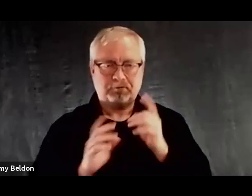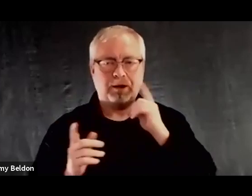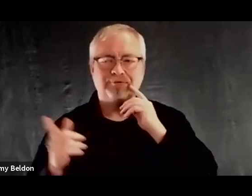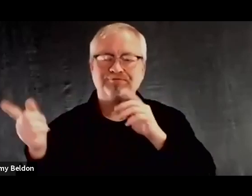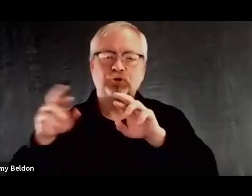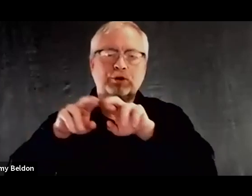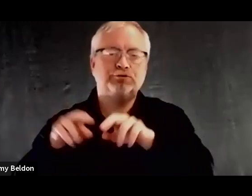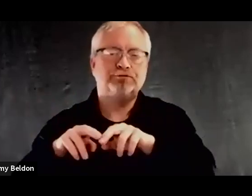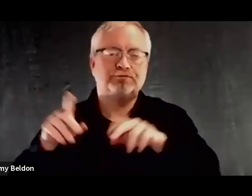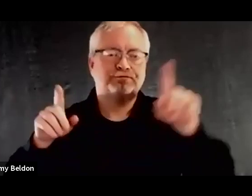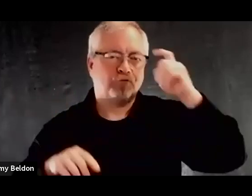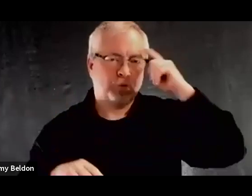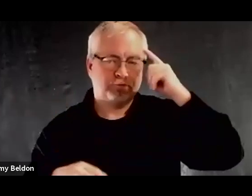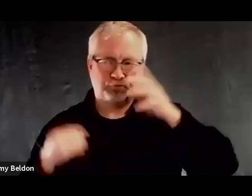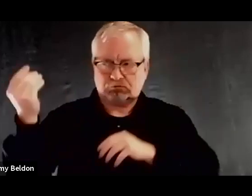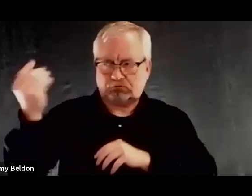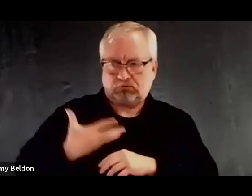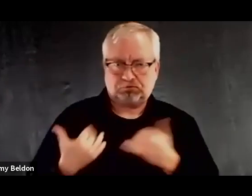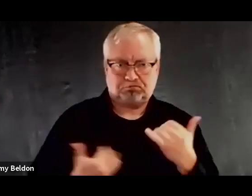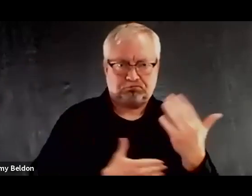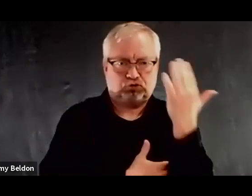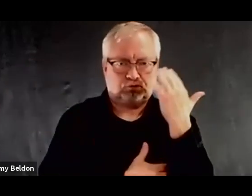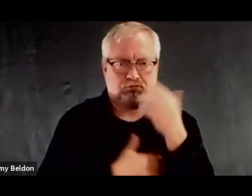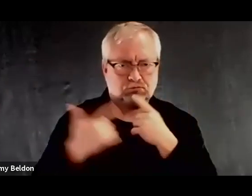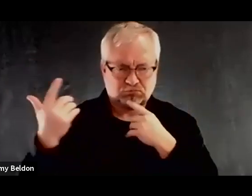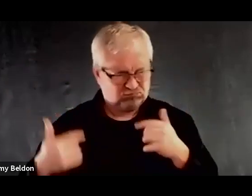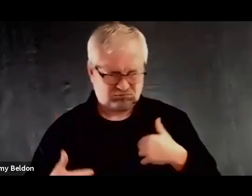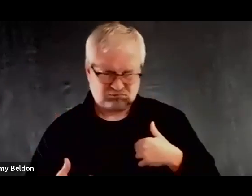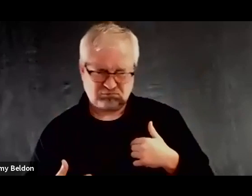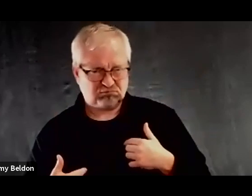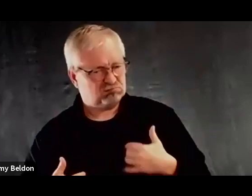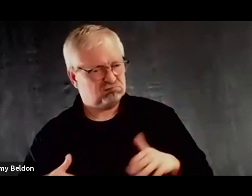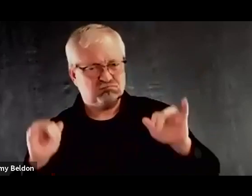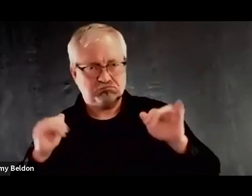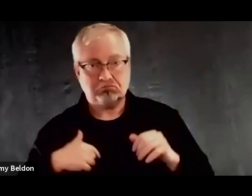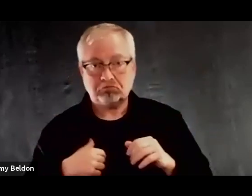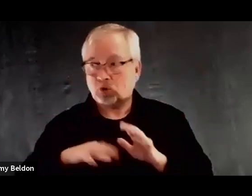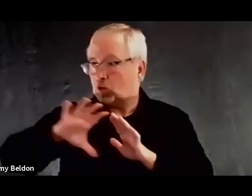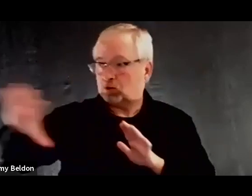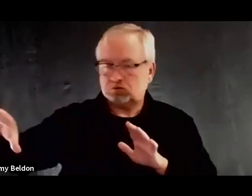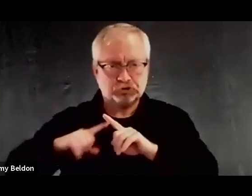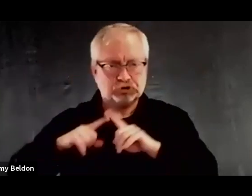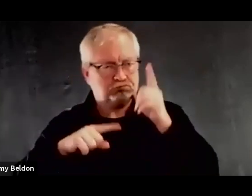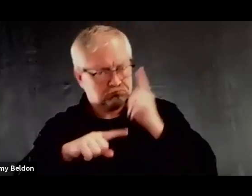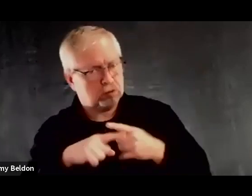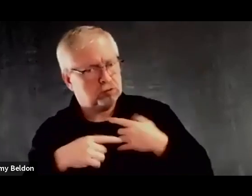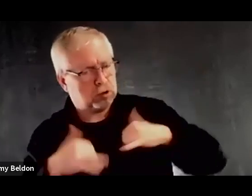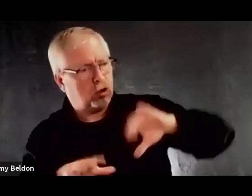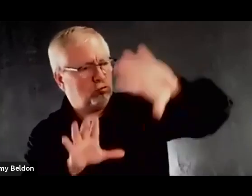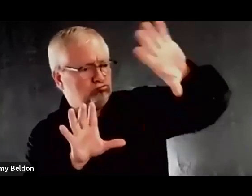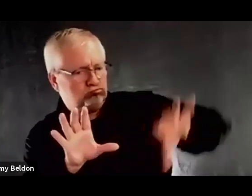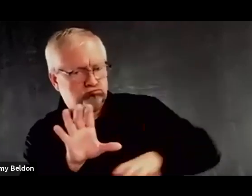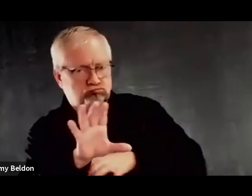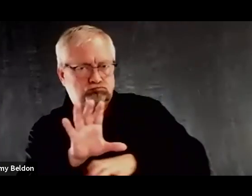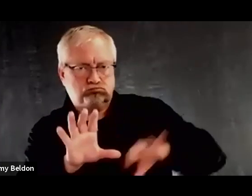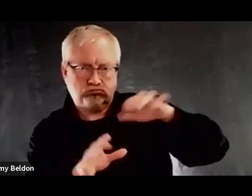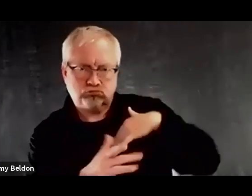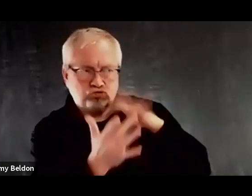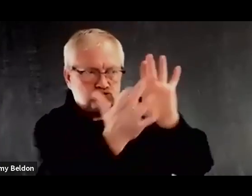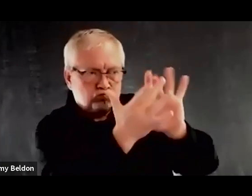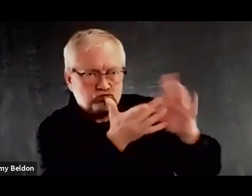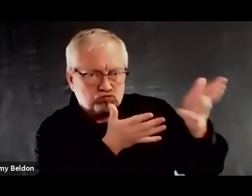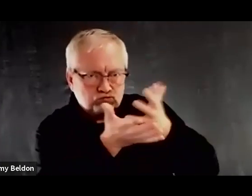that he is and will remain in frequent contact with the governors of the Dakotas and Iowa